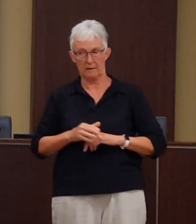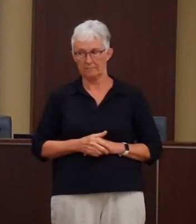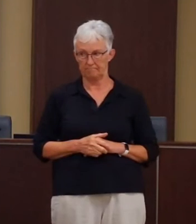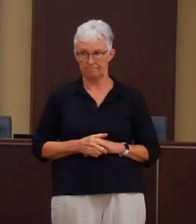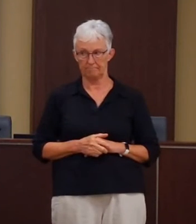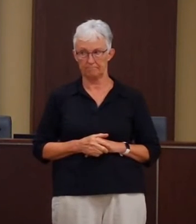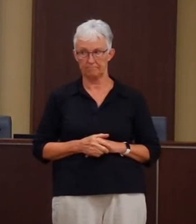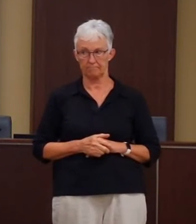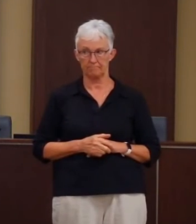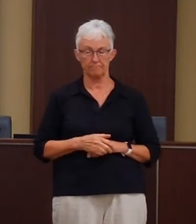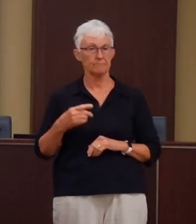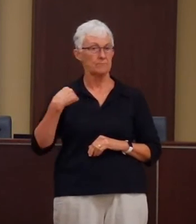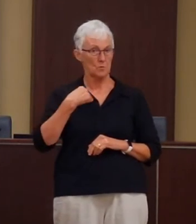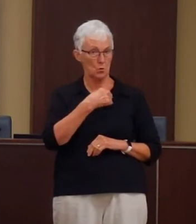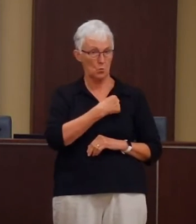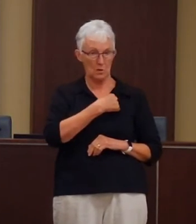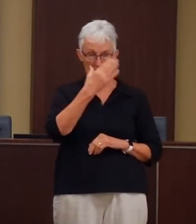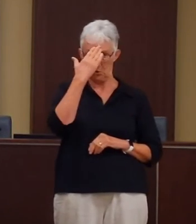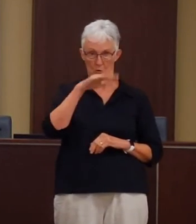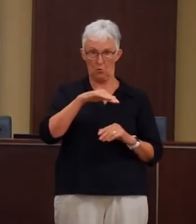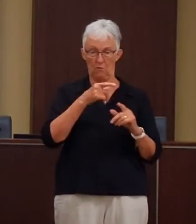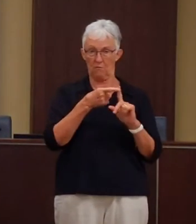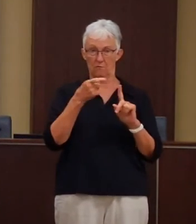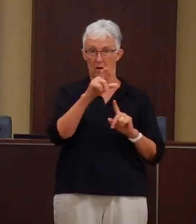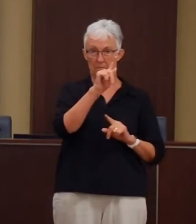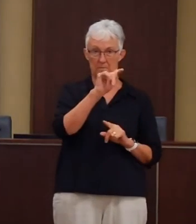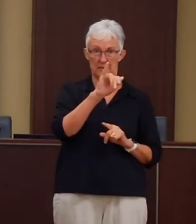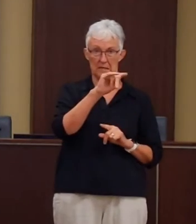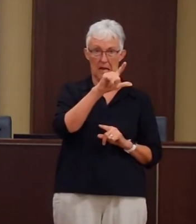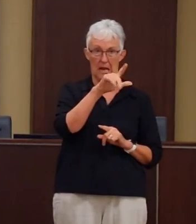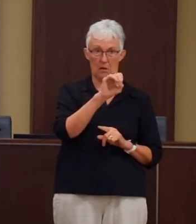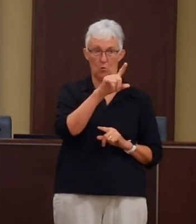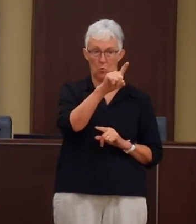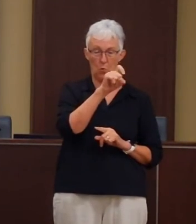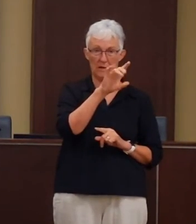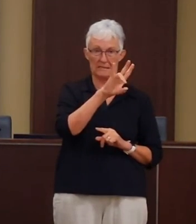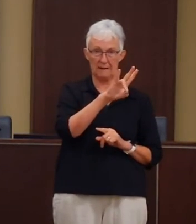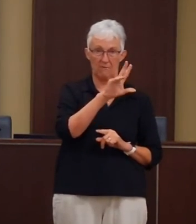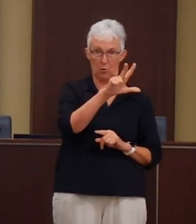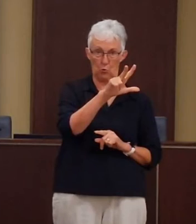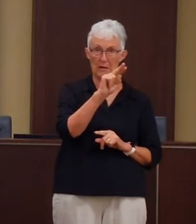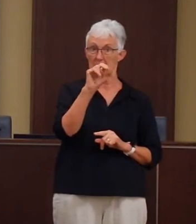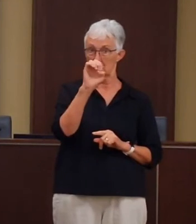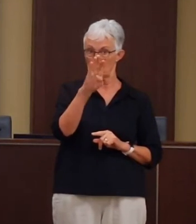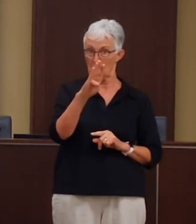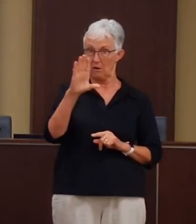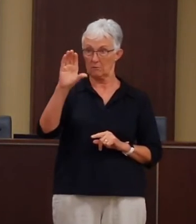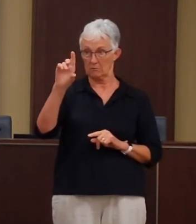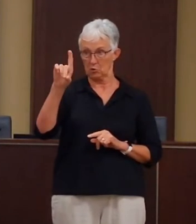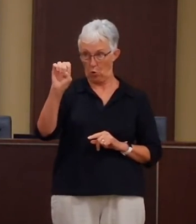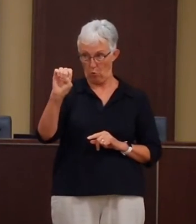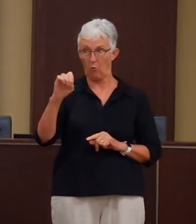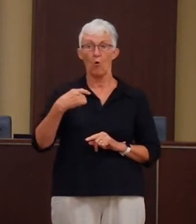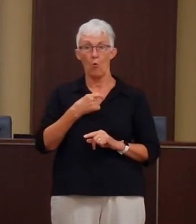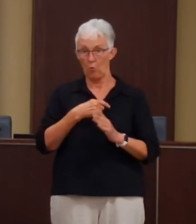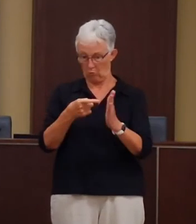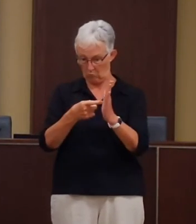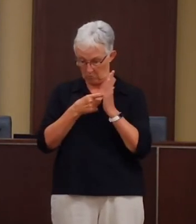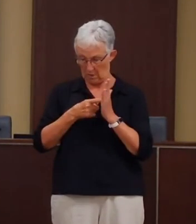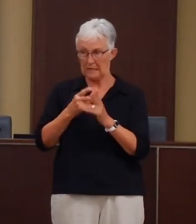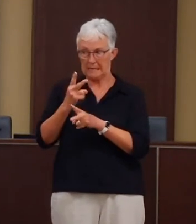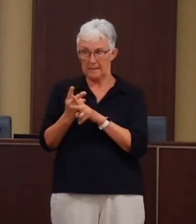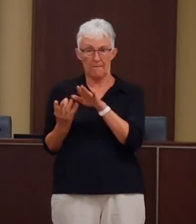remind everyone that under Title 173 of the Nebraska Administrative Code, we are required to keep copies of all